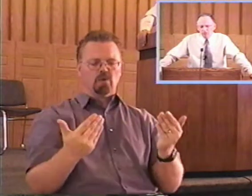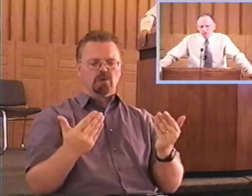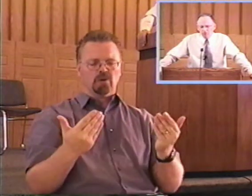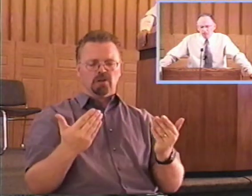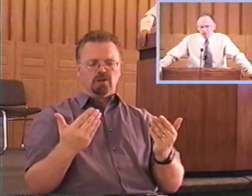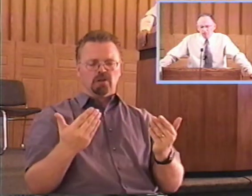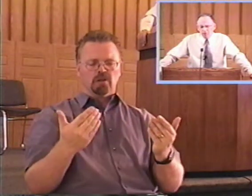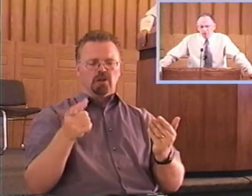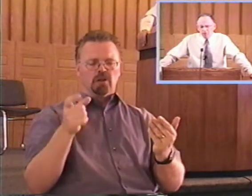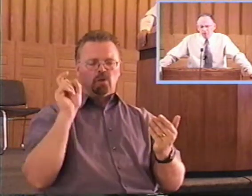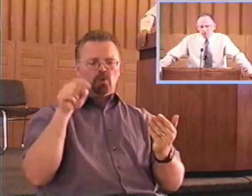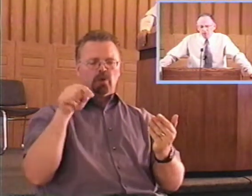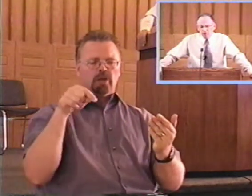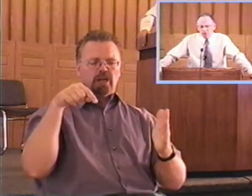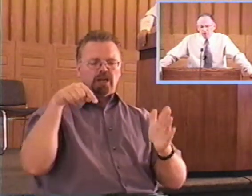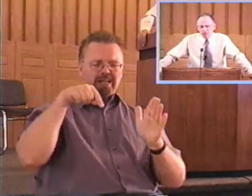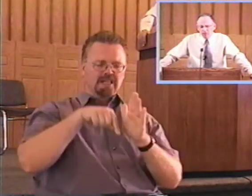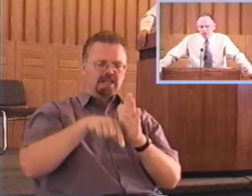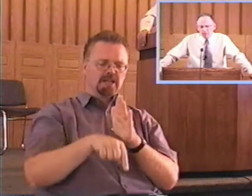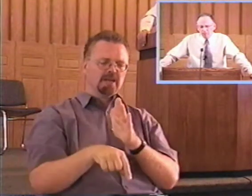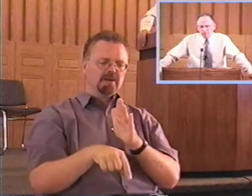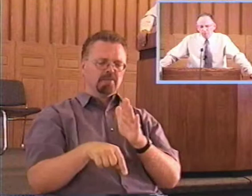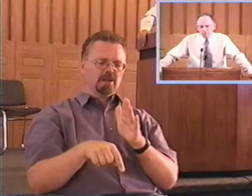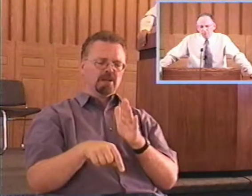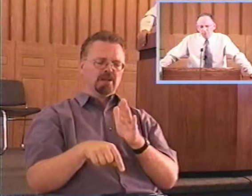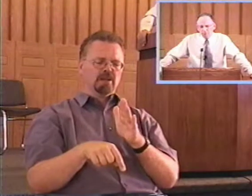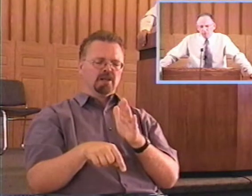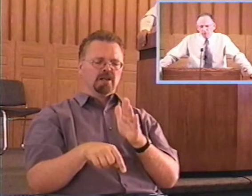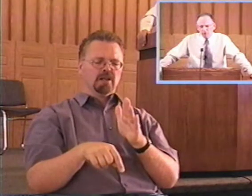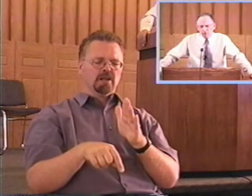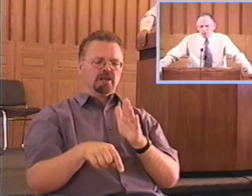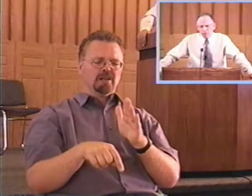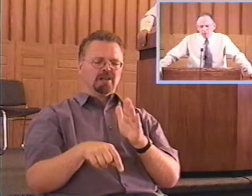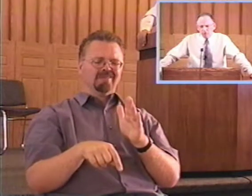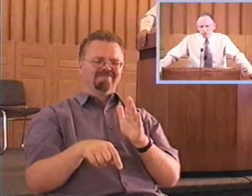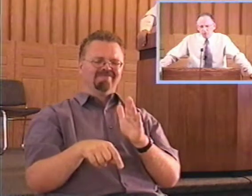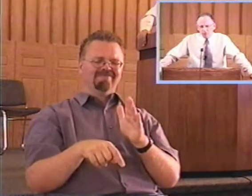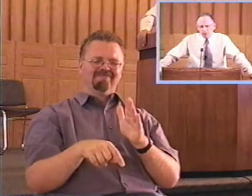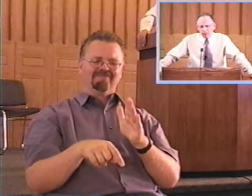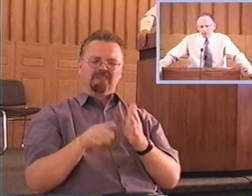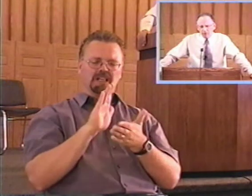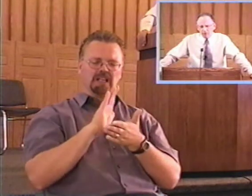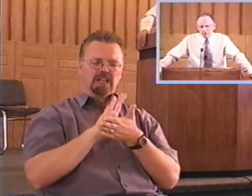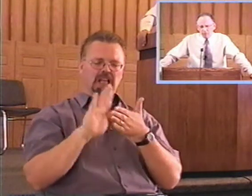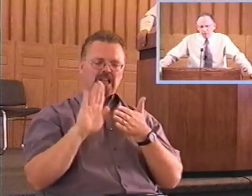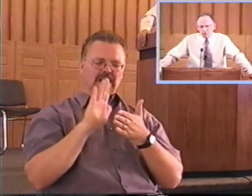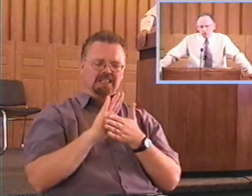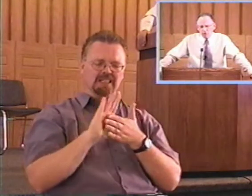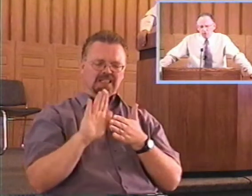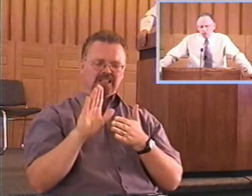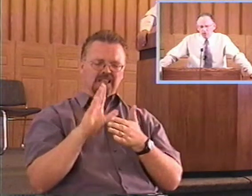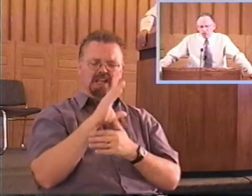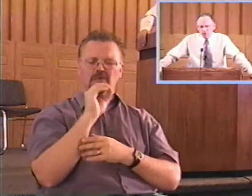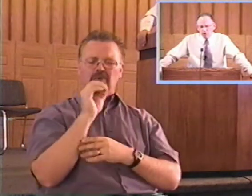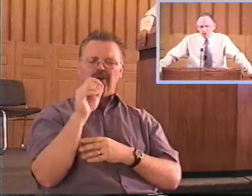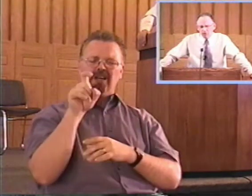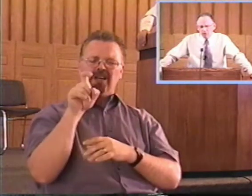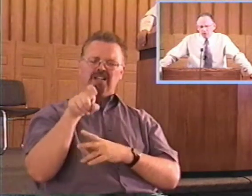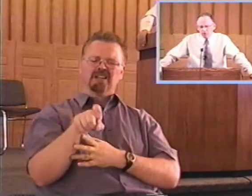We need a deep, deep, thoroughgoing respect and